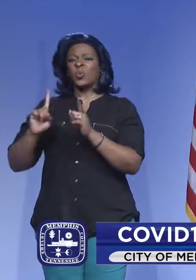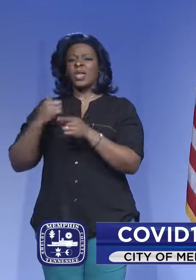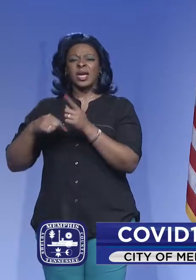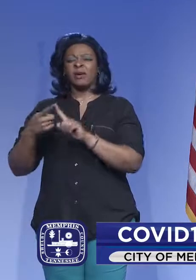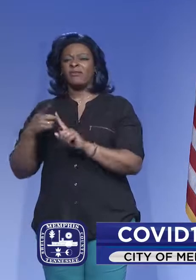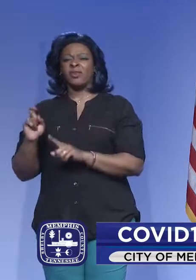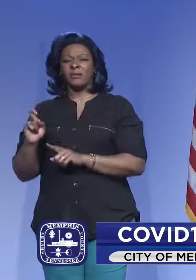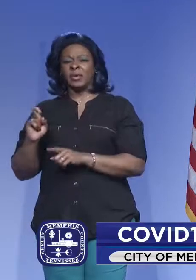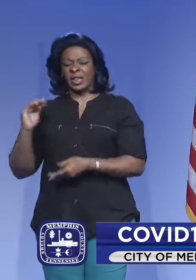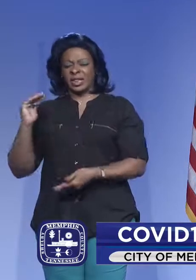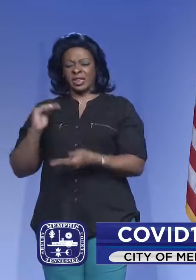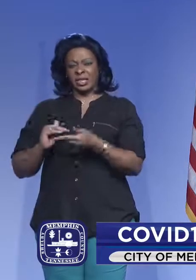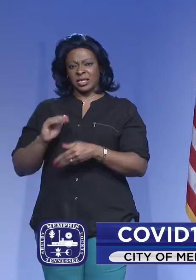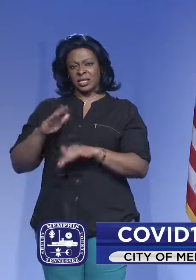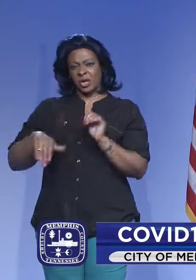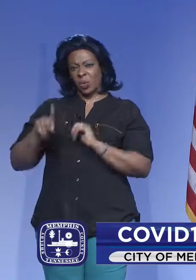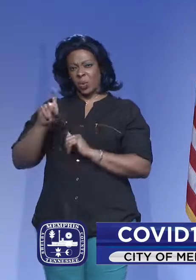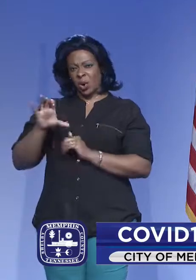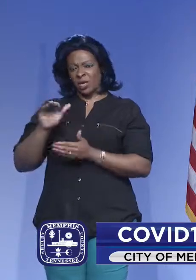since fewer than 100,000